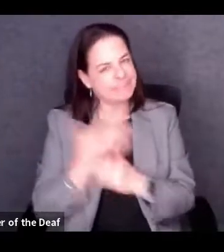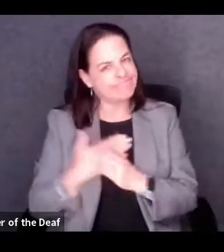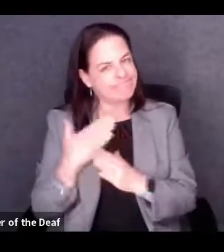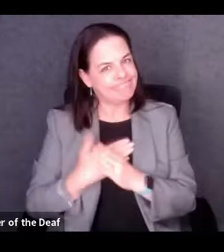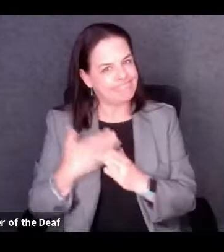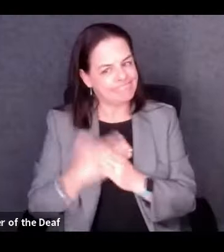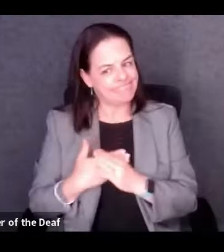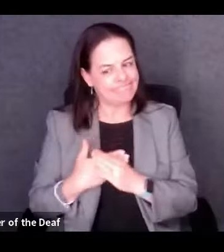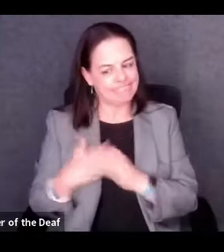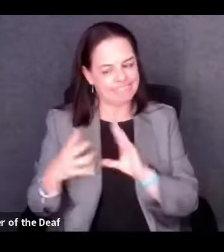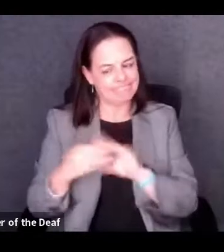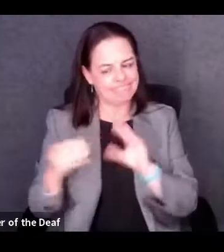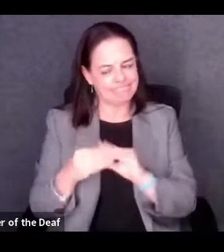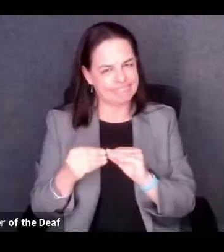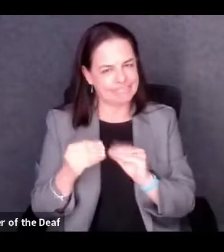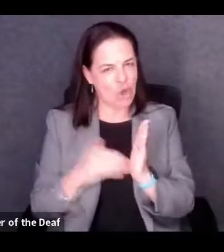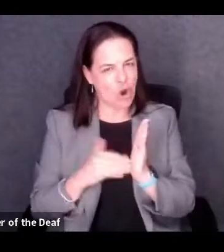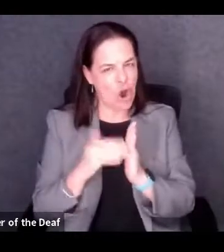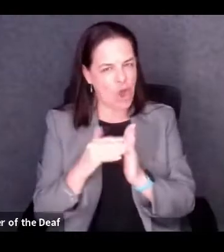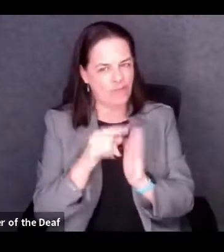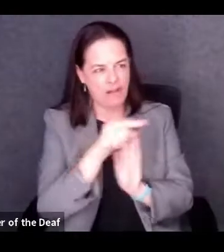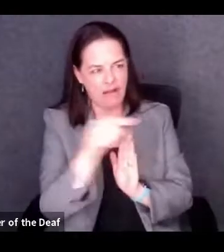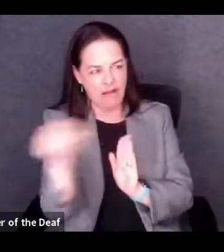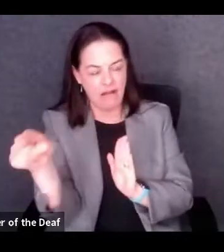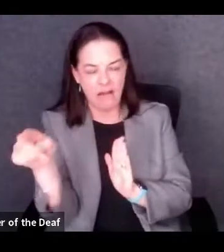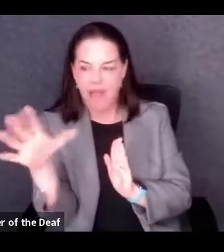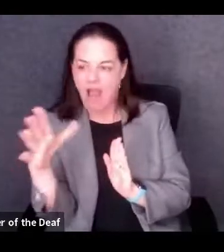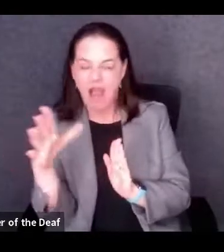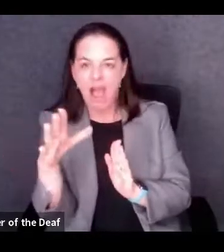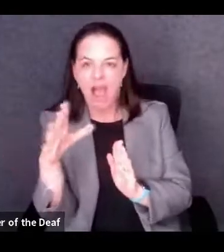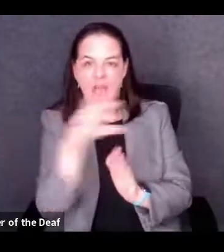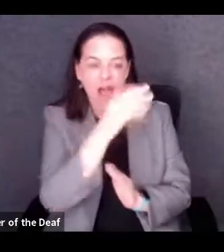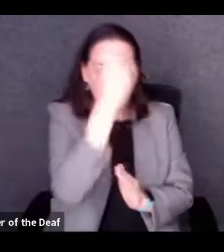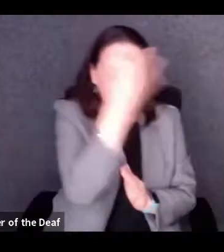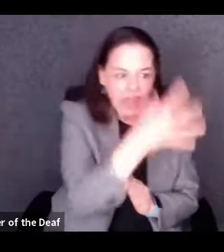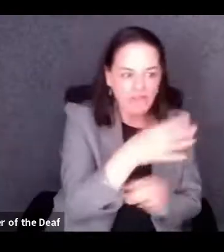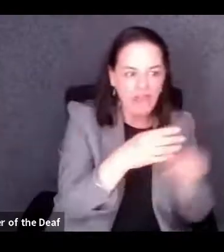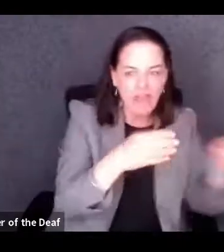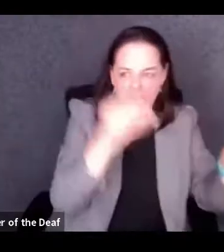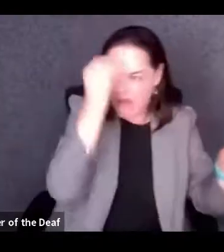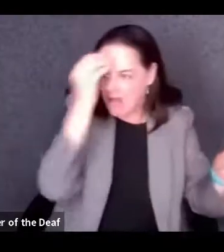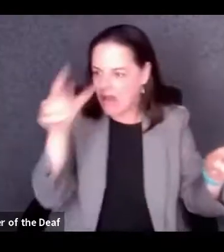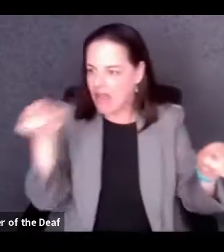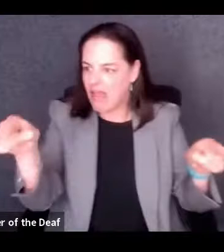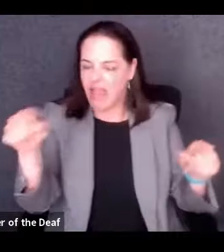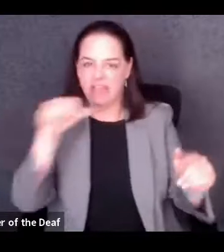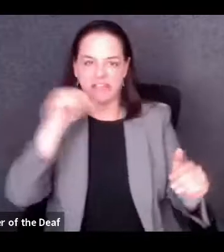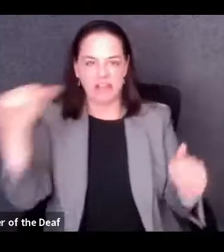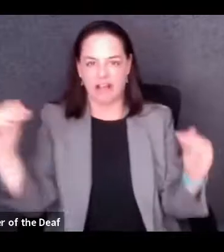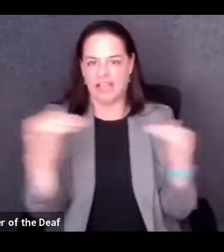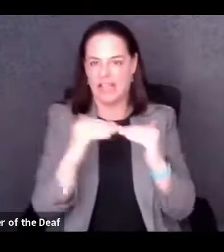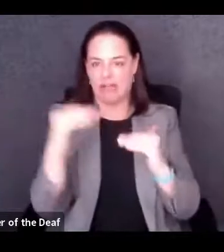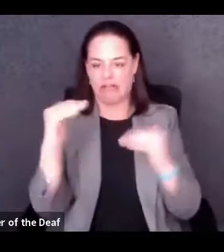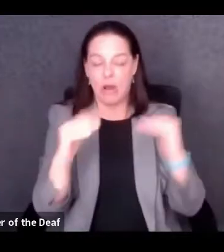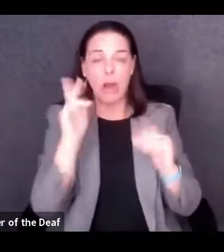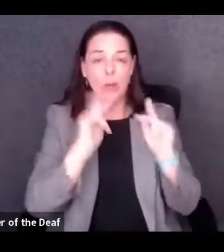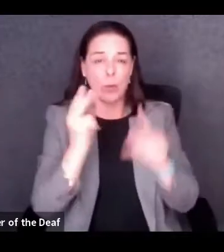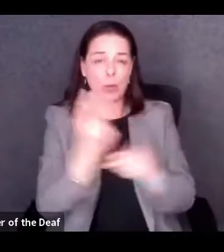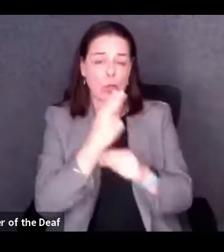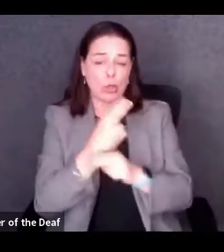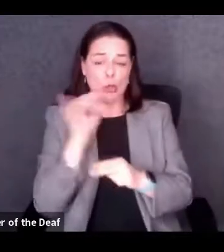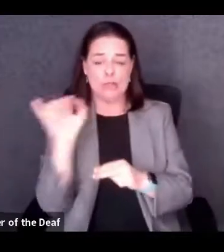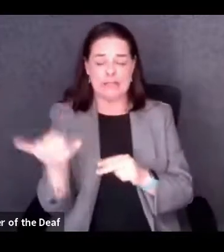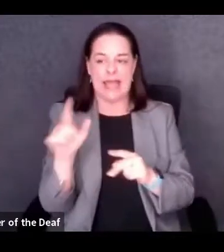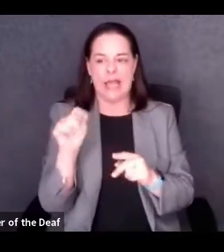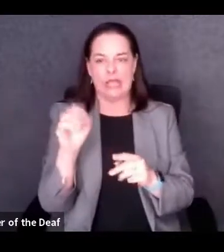often presented today that there is equal data on both sides of some of the medical recommendations. And folks have even used this narrative